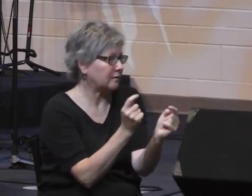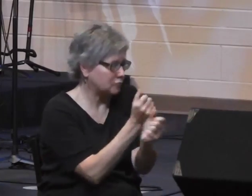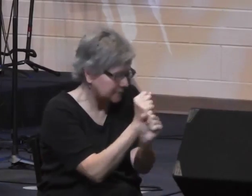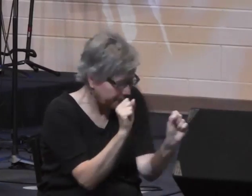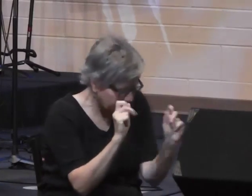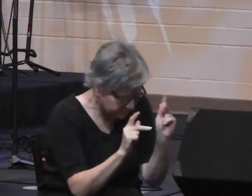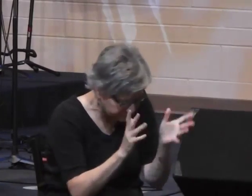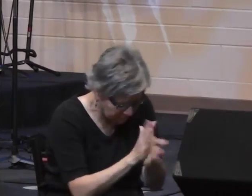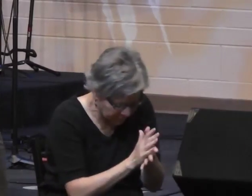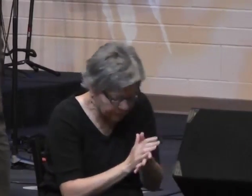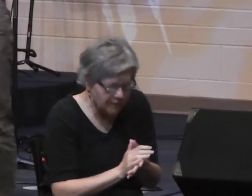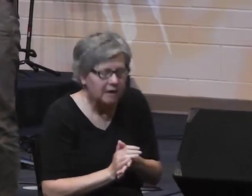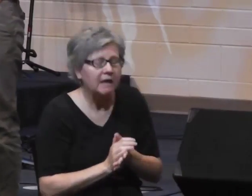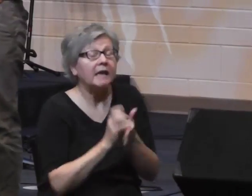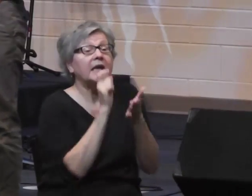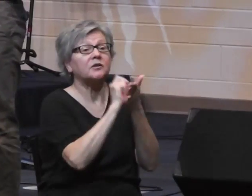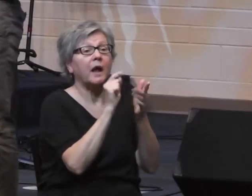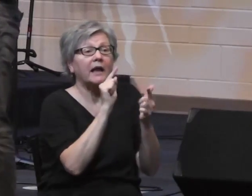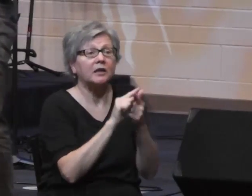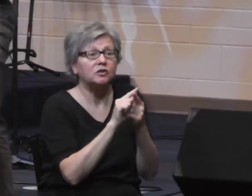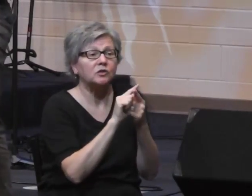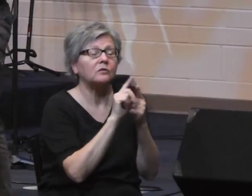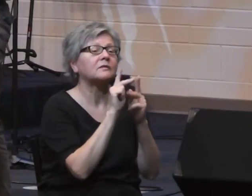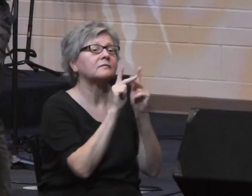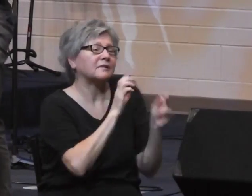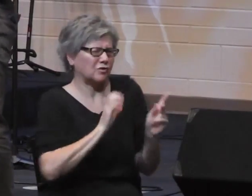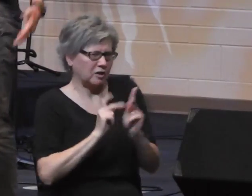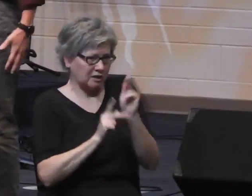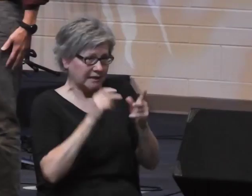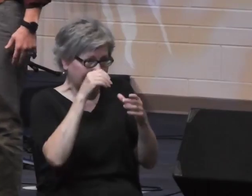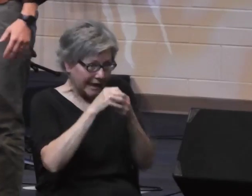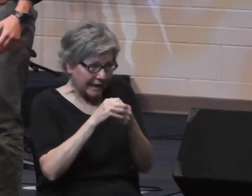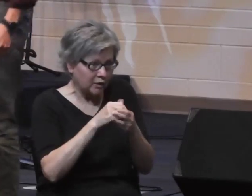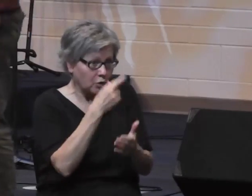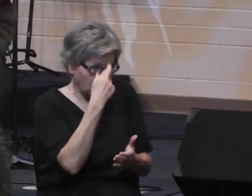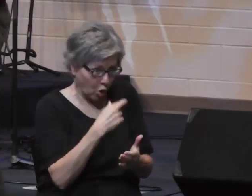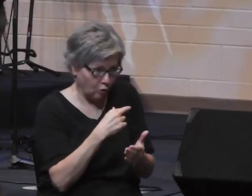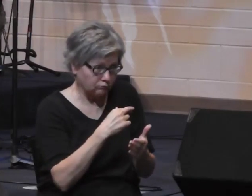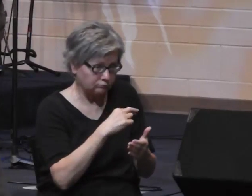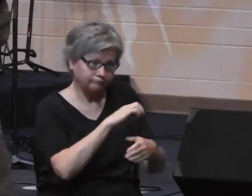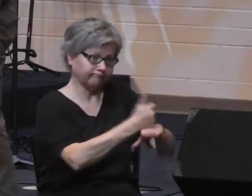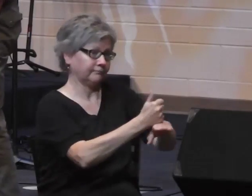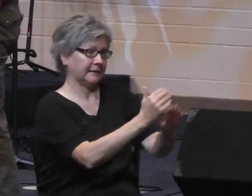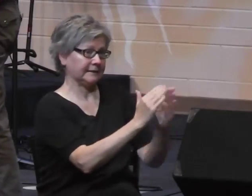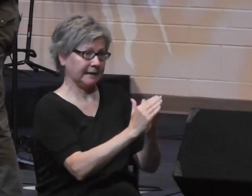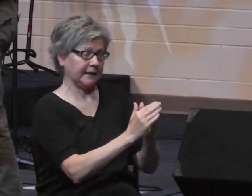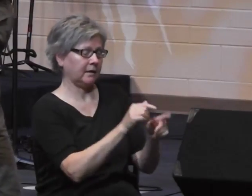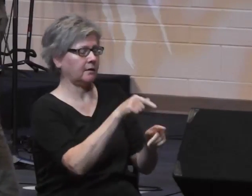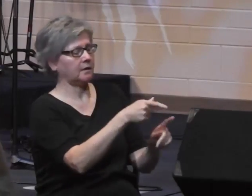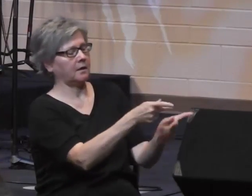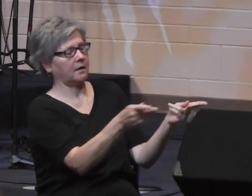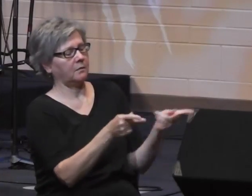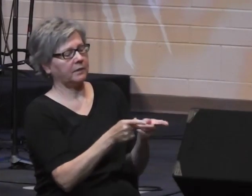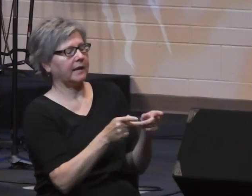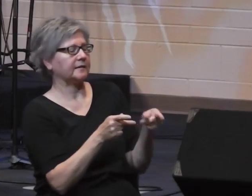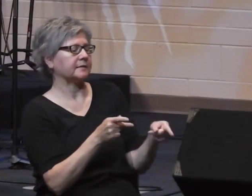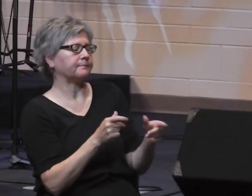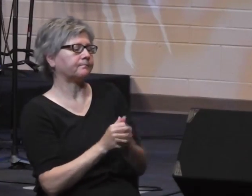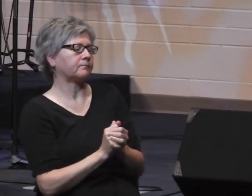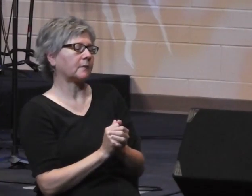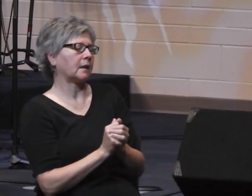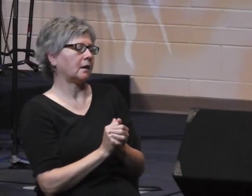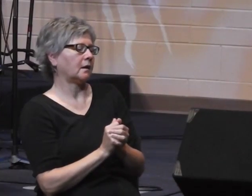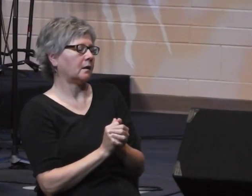capital city of the greatest, most powerful empire in the world at that time. Rome, a place, all of literature describes